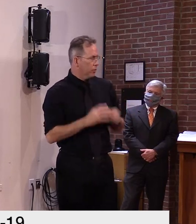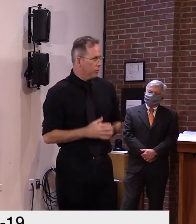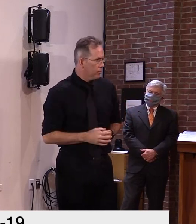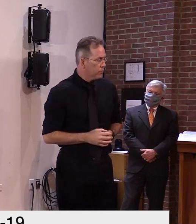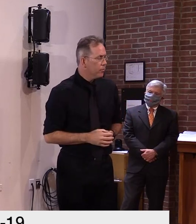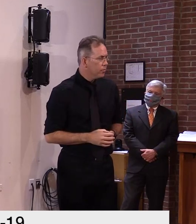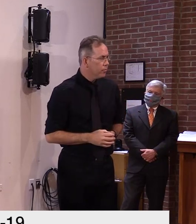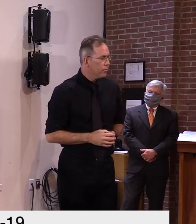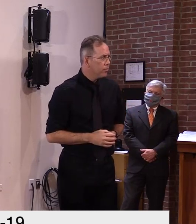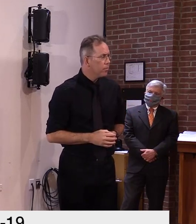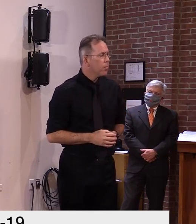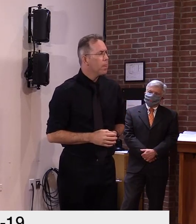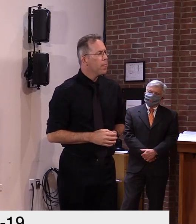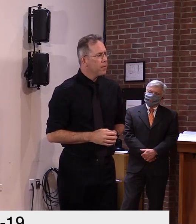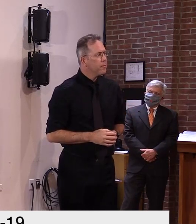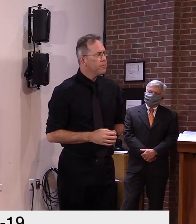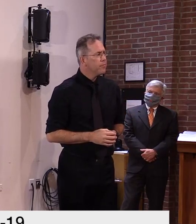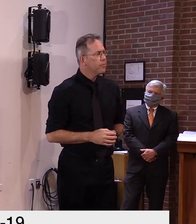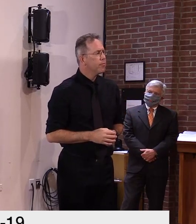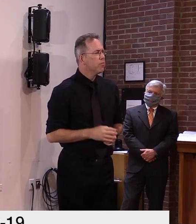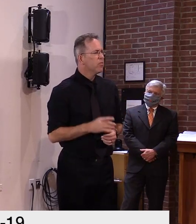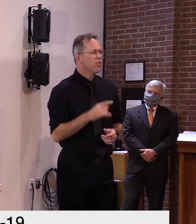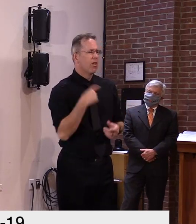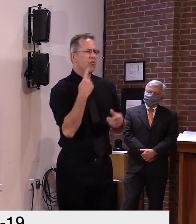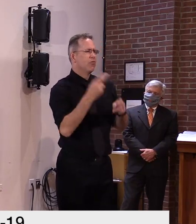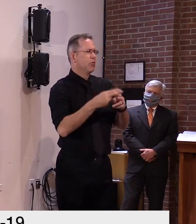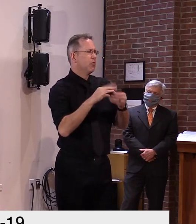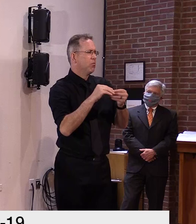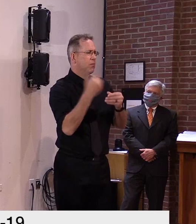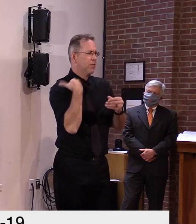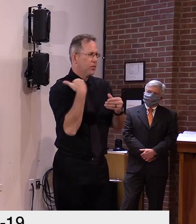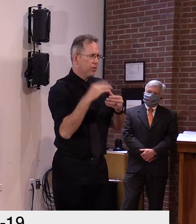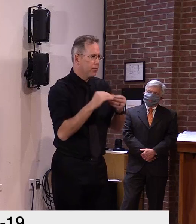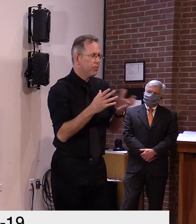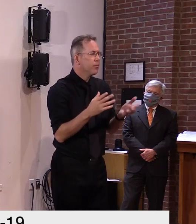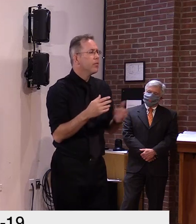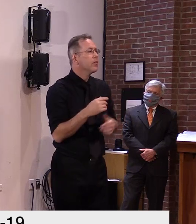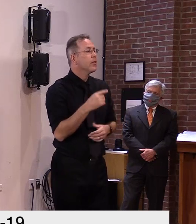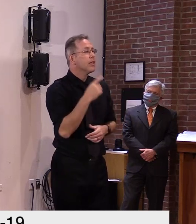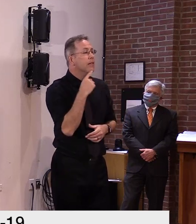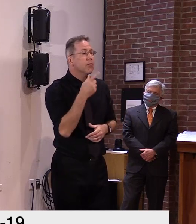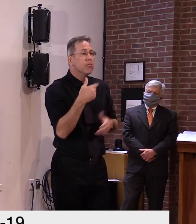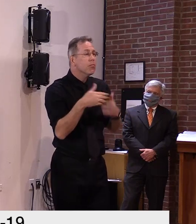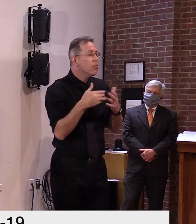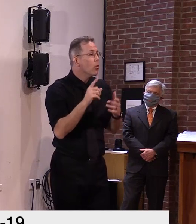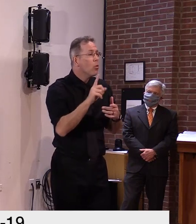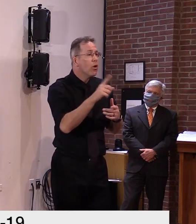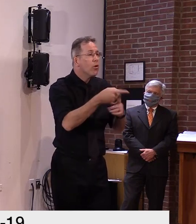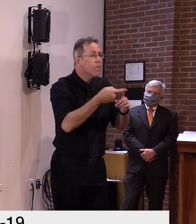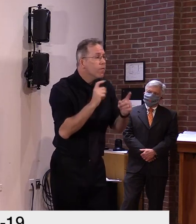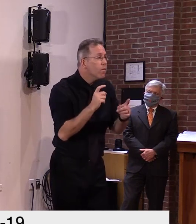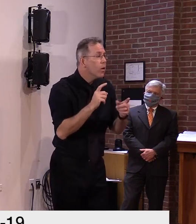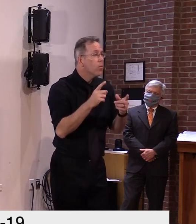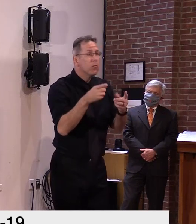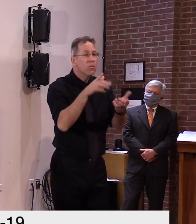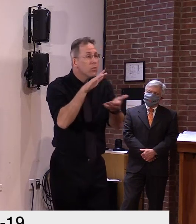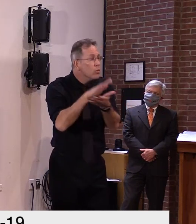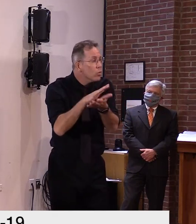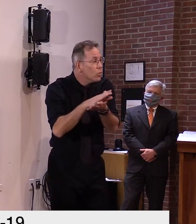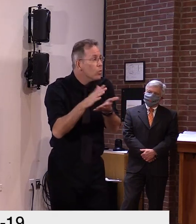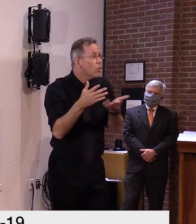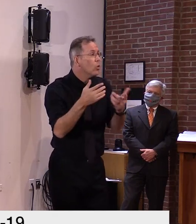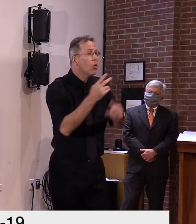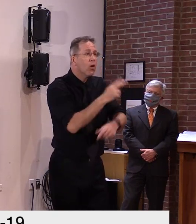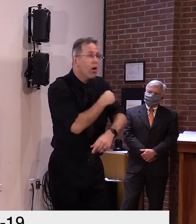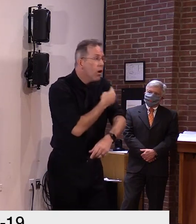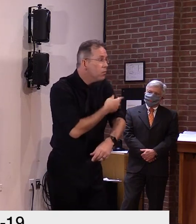said previously, every work setting you would want to go to and every education setting you would want to go to is but